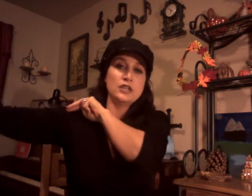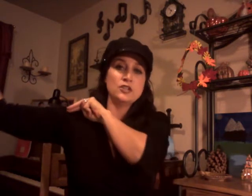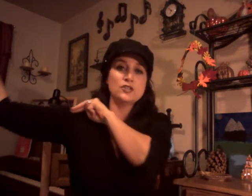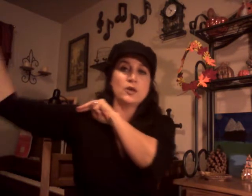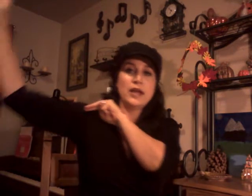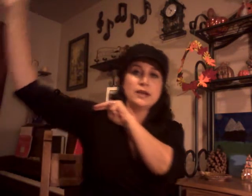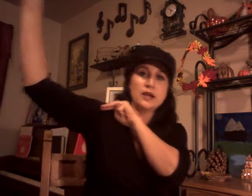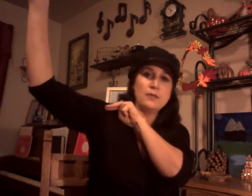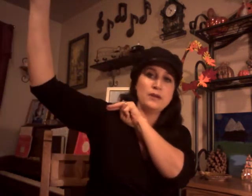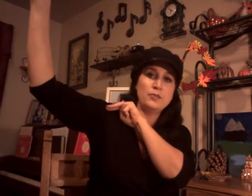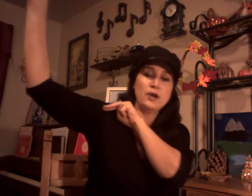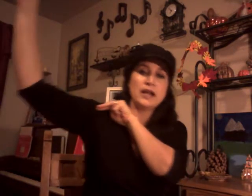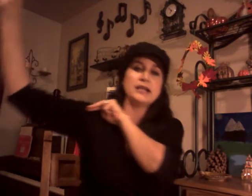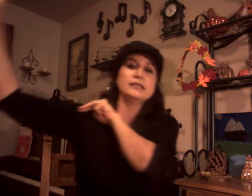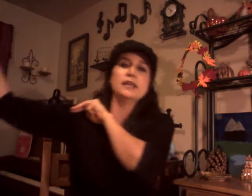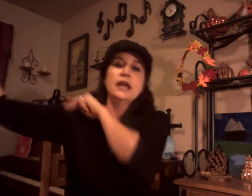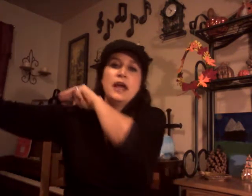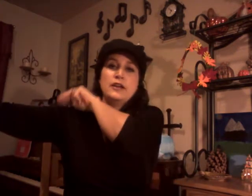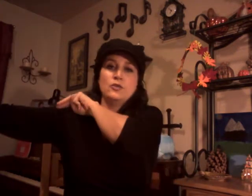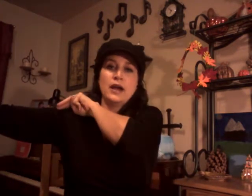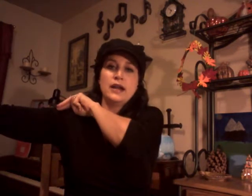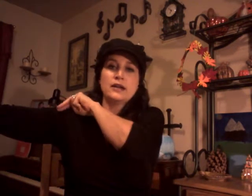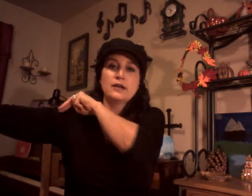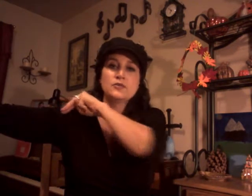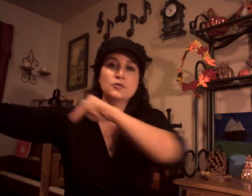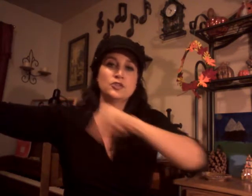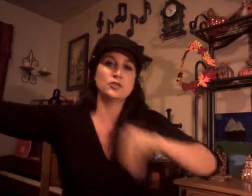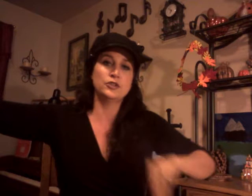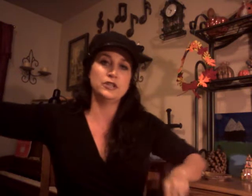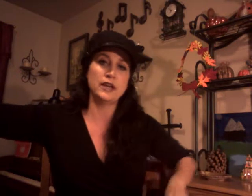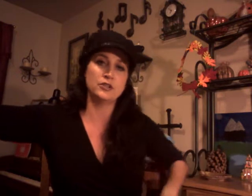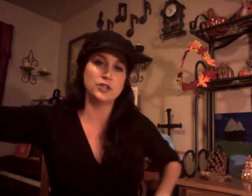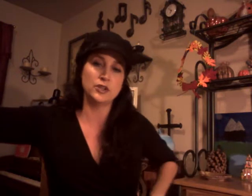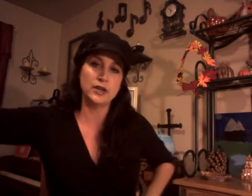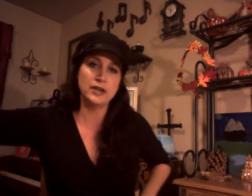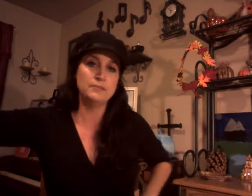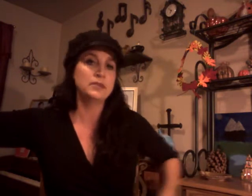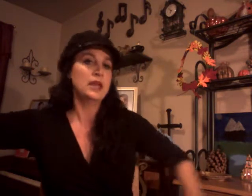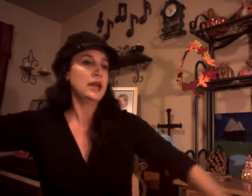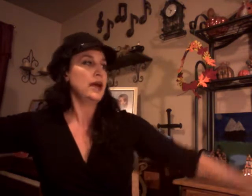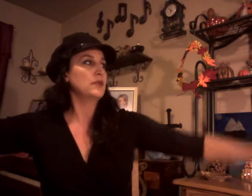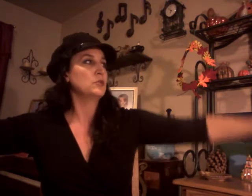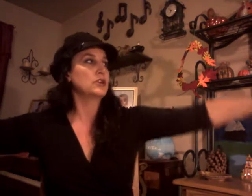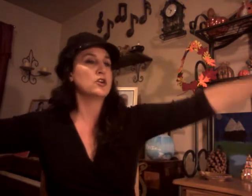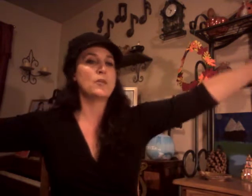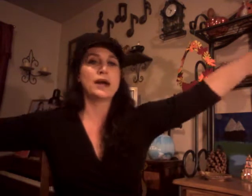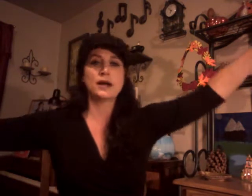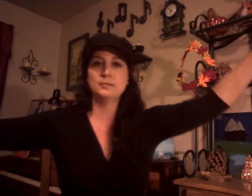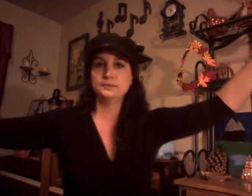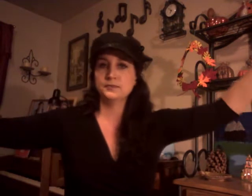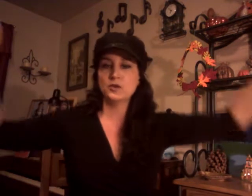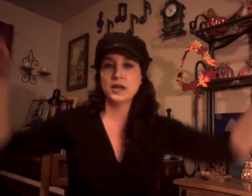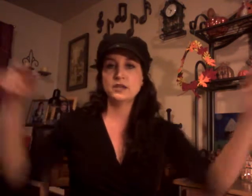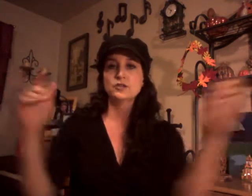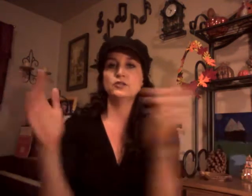So hand up in praise, and your right hand comes from your shoulder down to your hip, and then we're going to go back up, okay? So let's do that